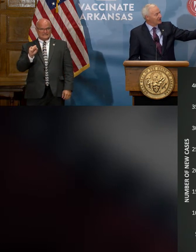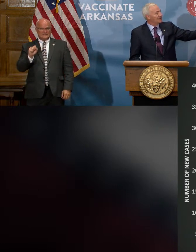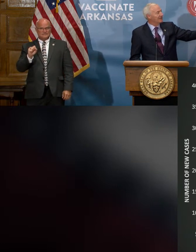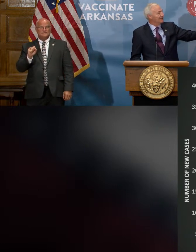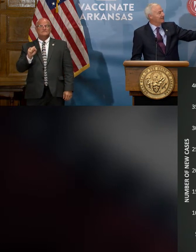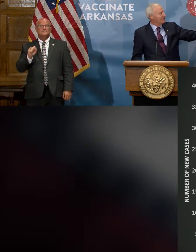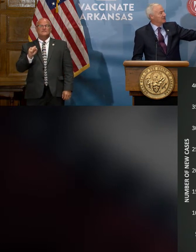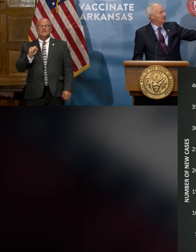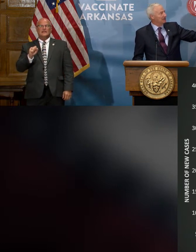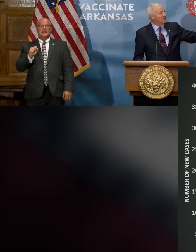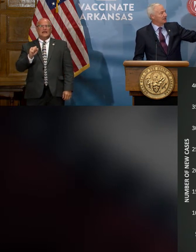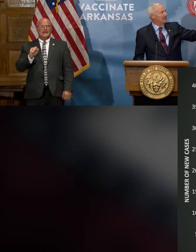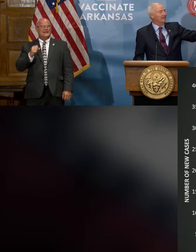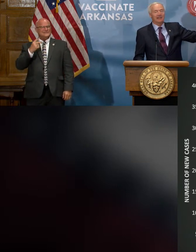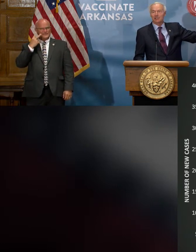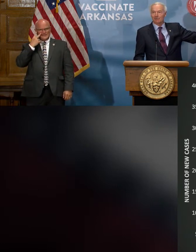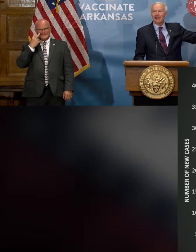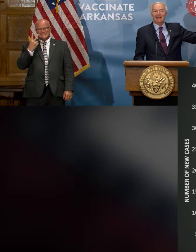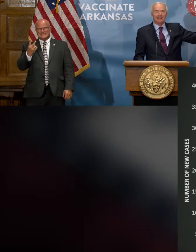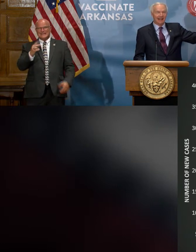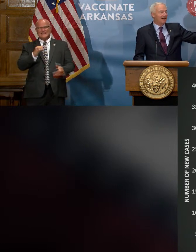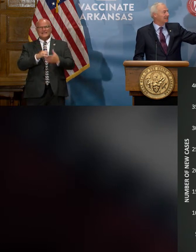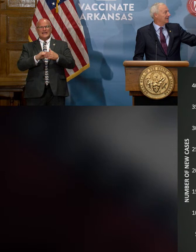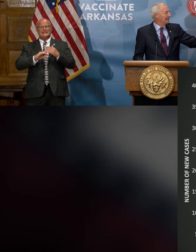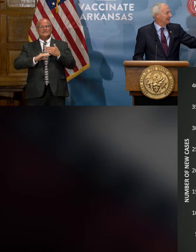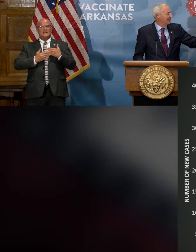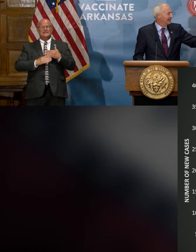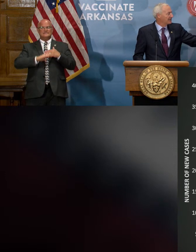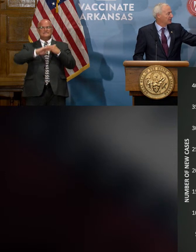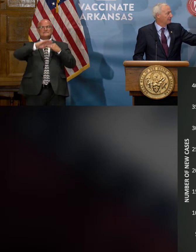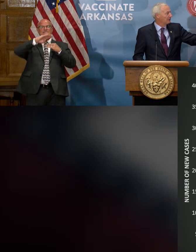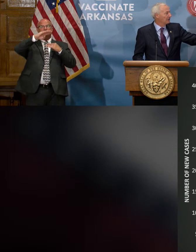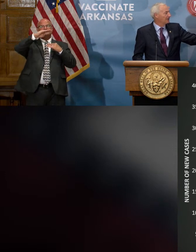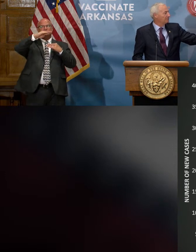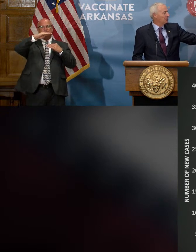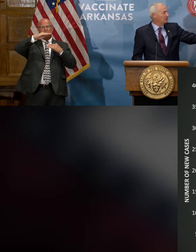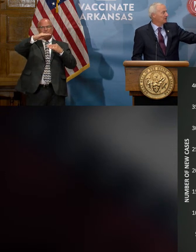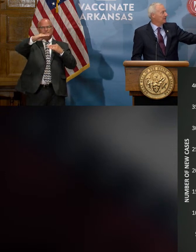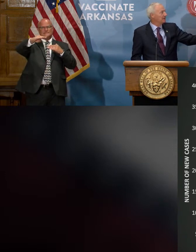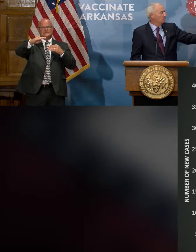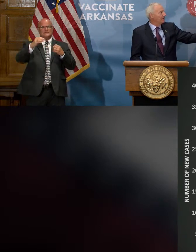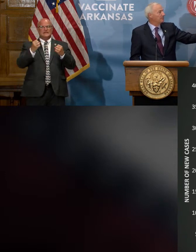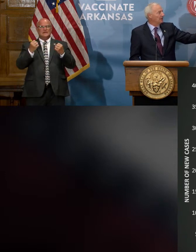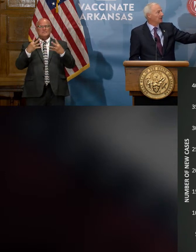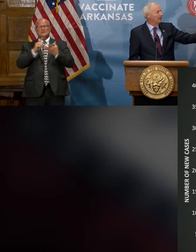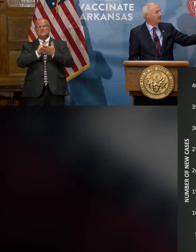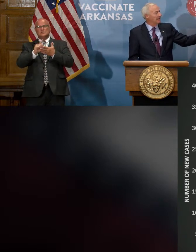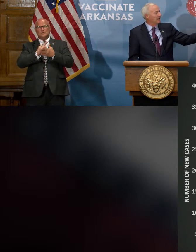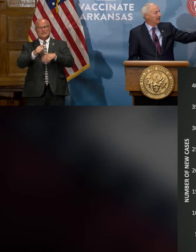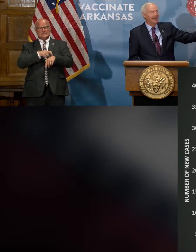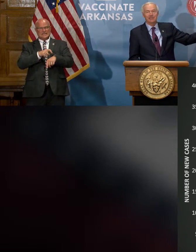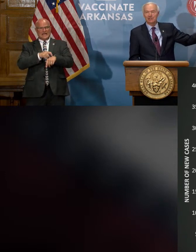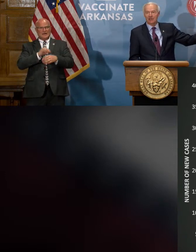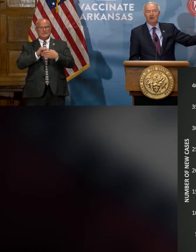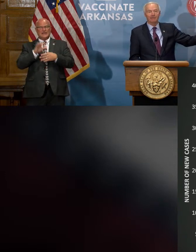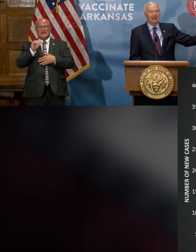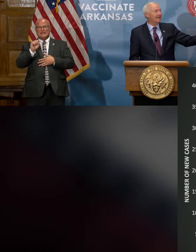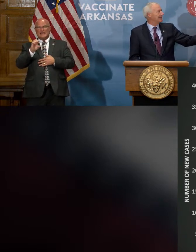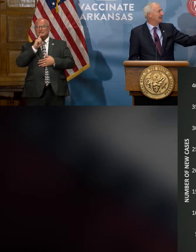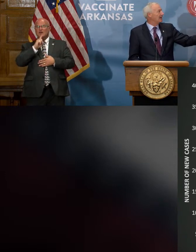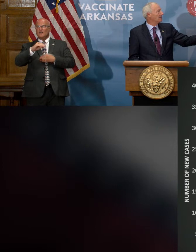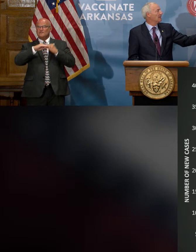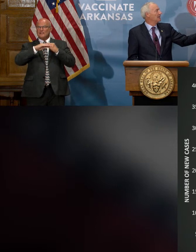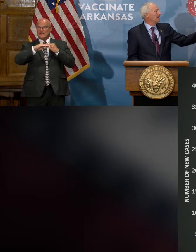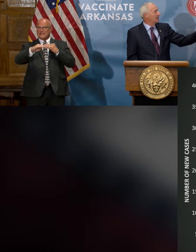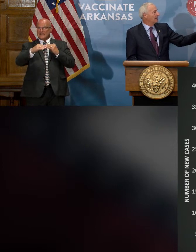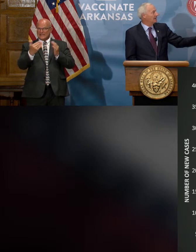you can just simply see that it's flattened out. And that's over a multi-week period that our cases are